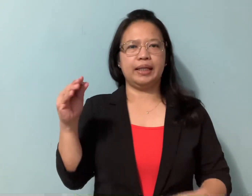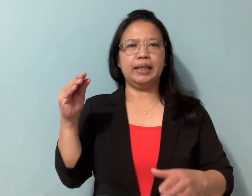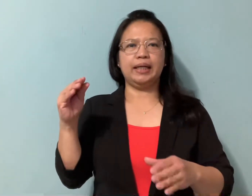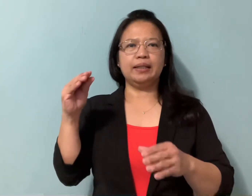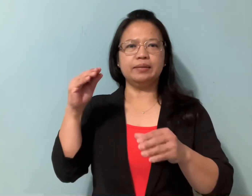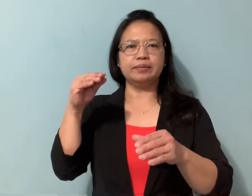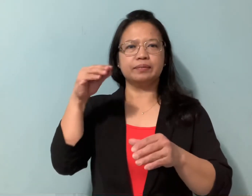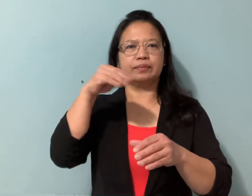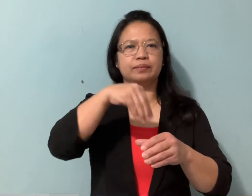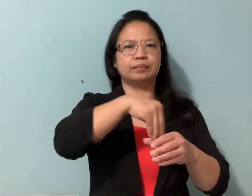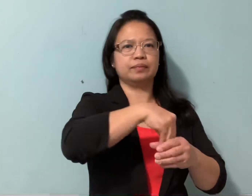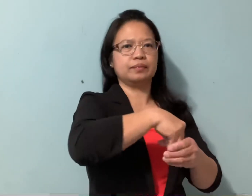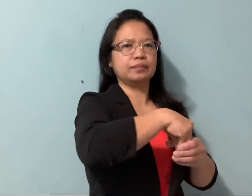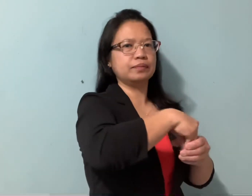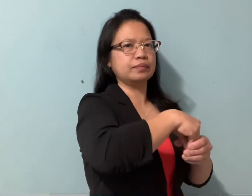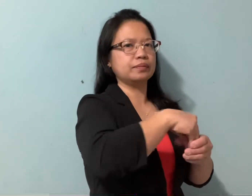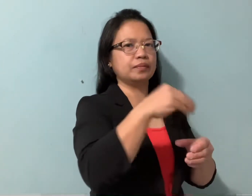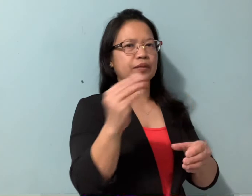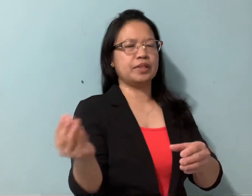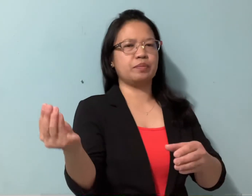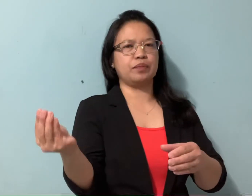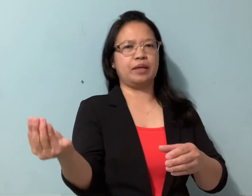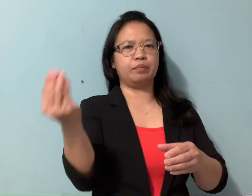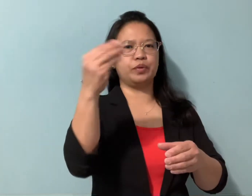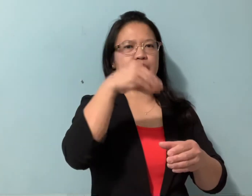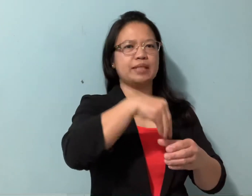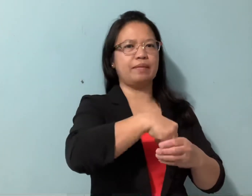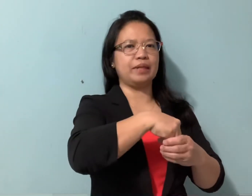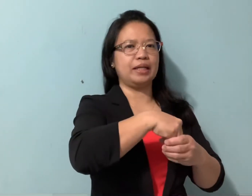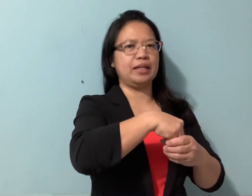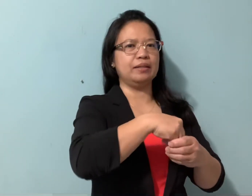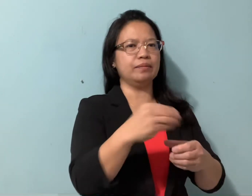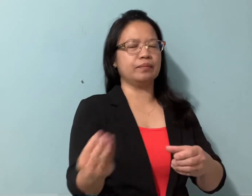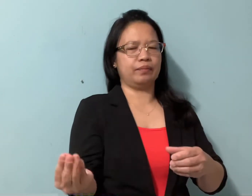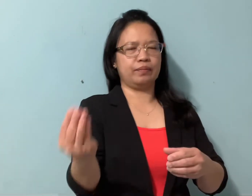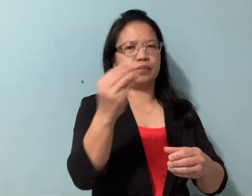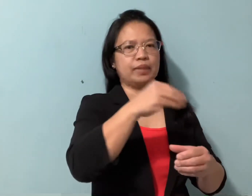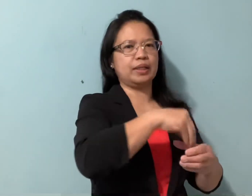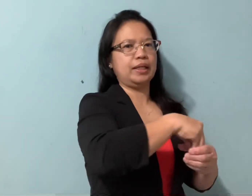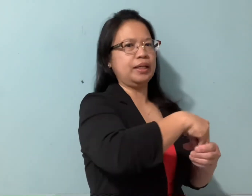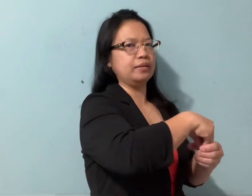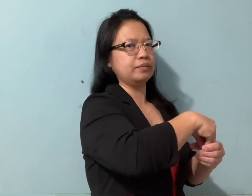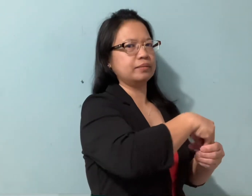In, we're just like putting something in.